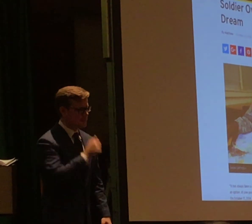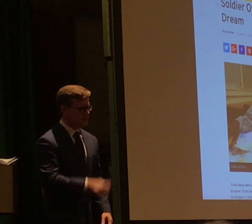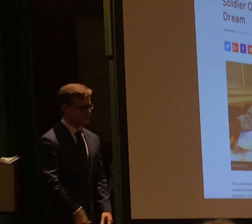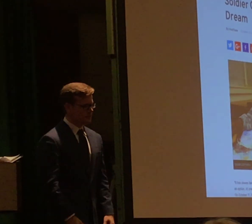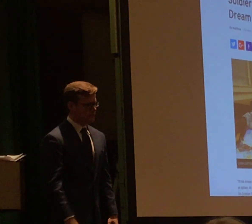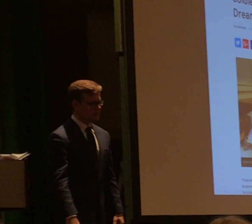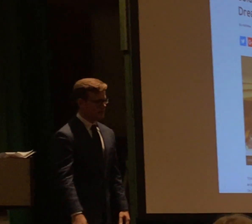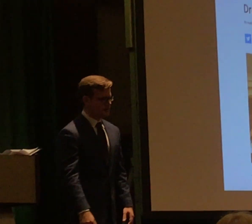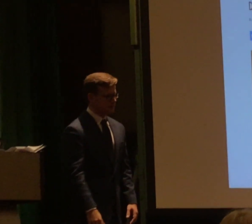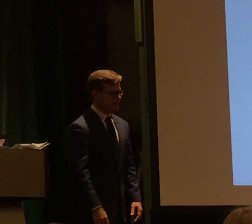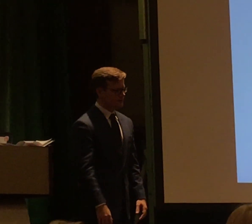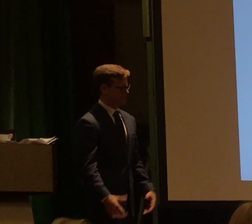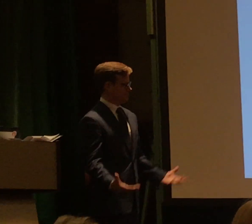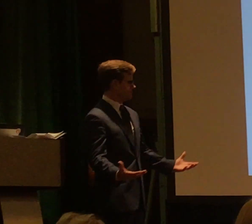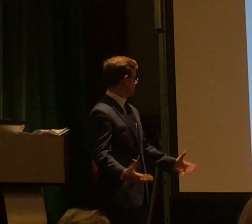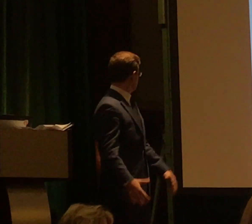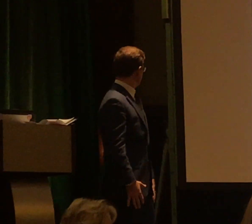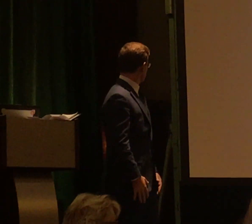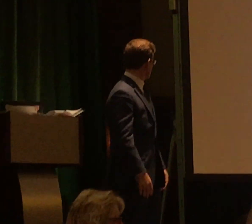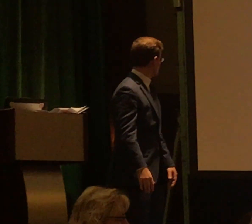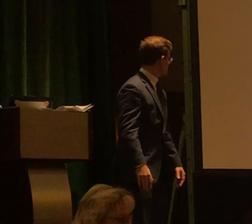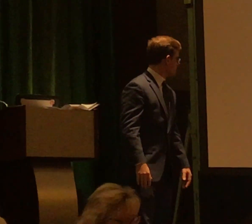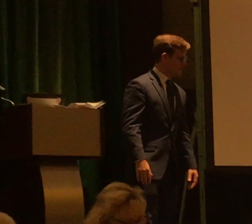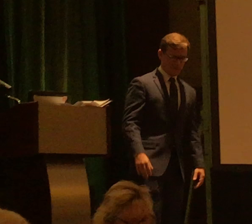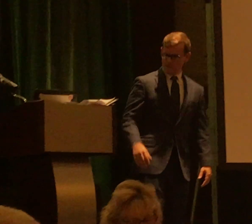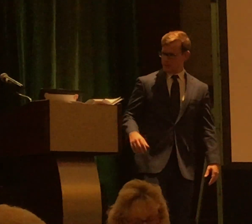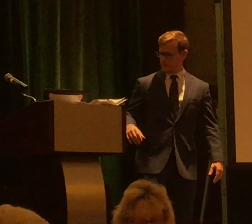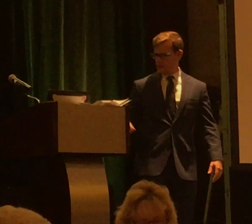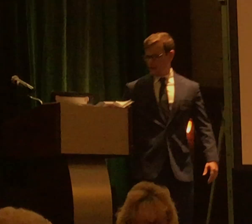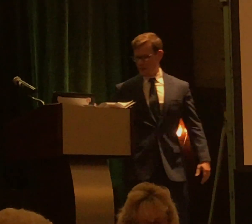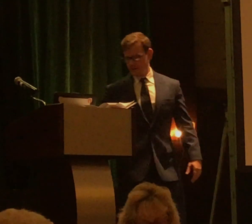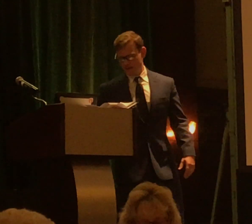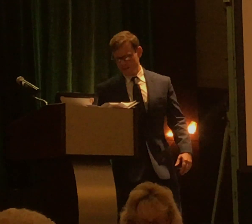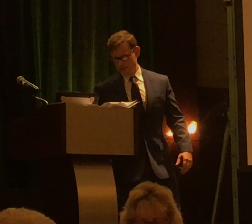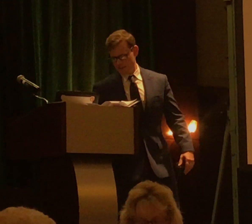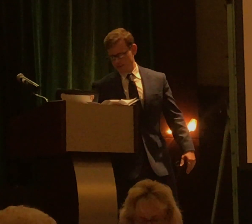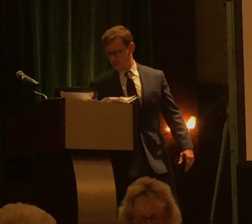me how they got around the rules. It was private.